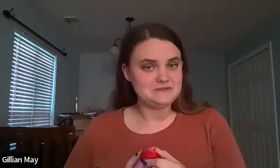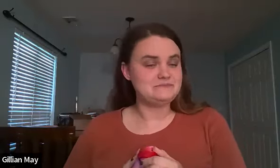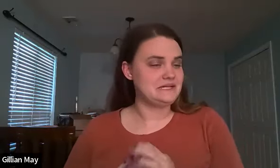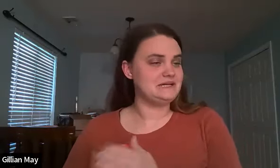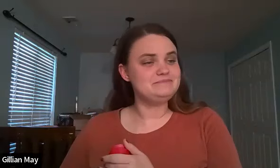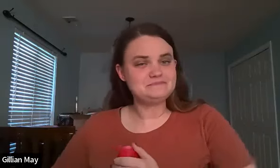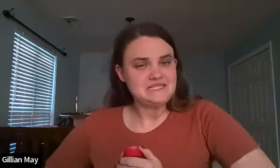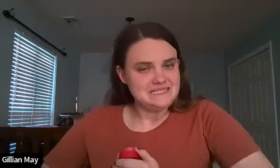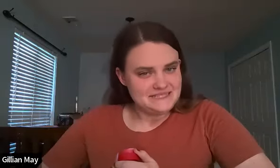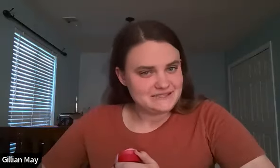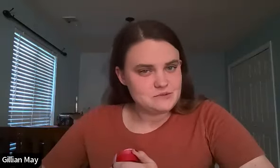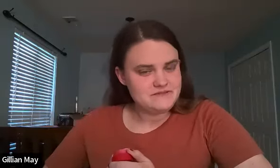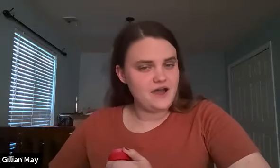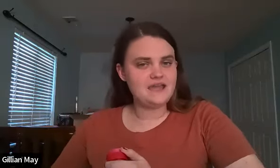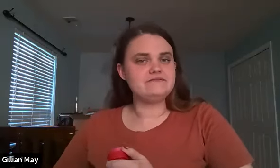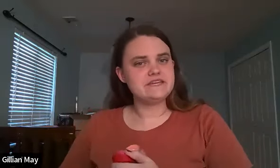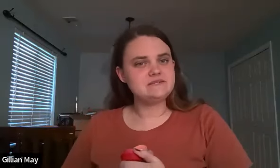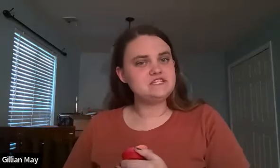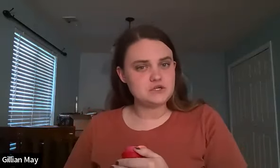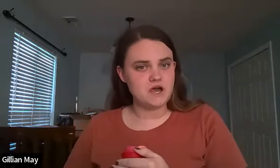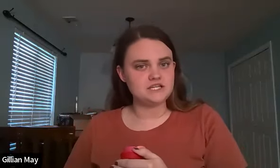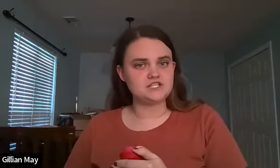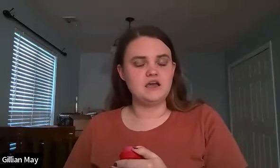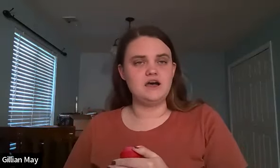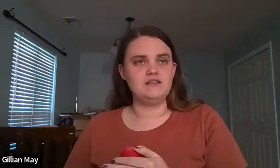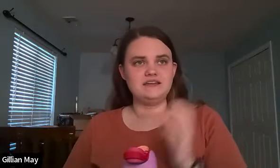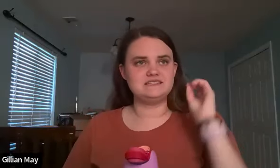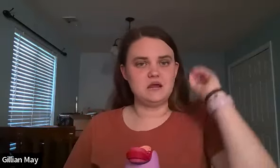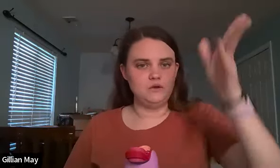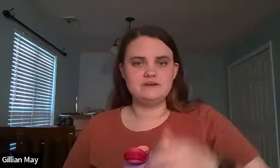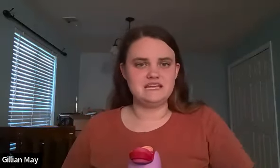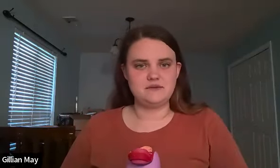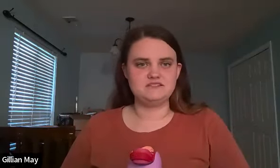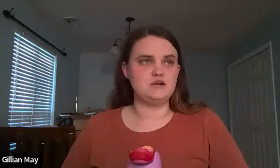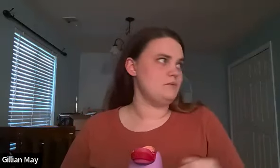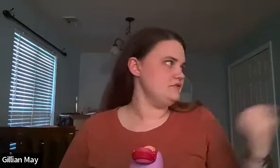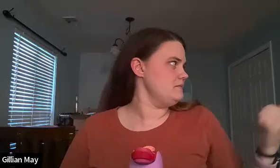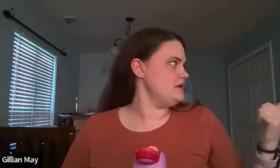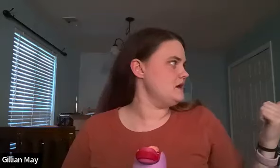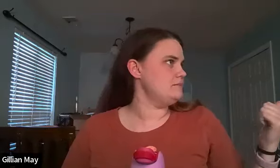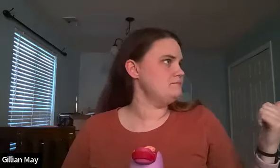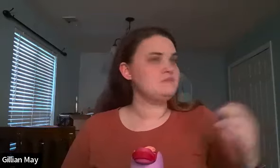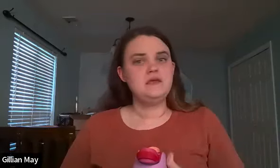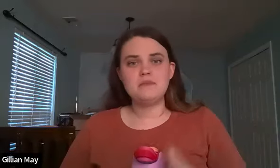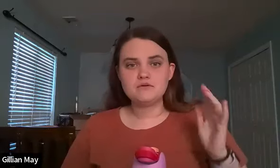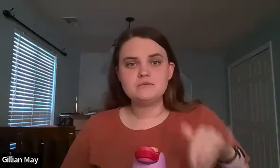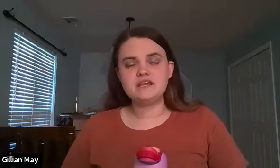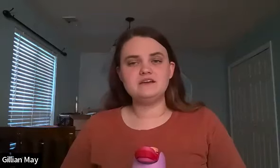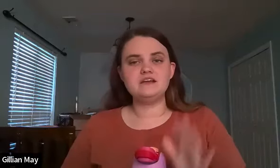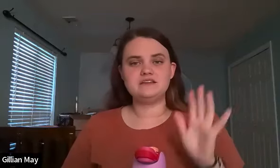But it will be fine. If they get to be too much, like I said, I will always take them outside or I'll put them in my room and area because I